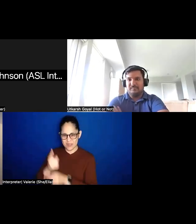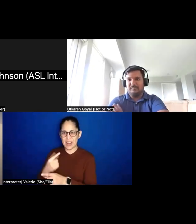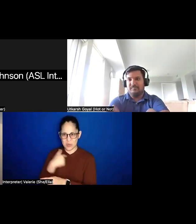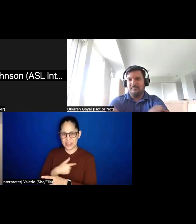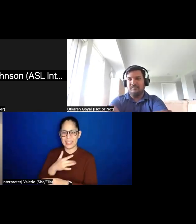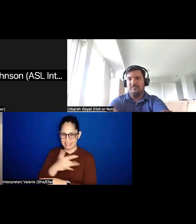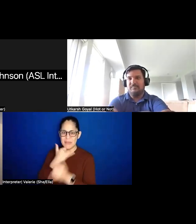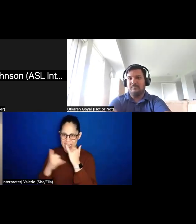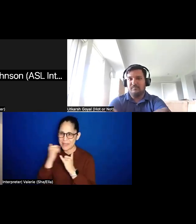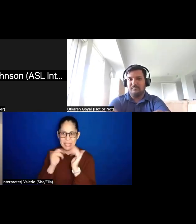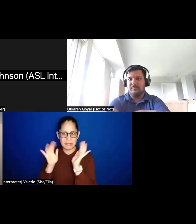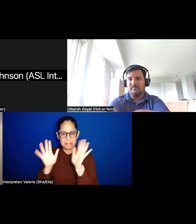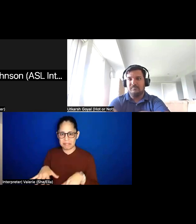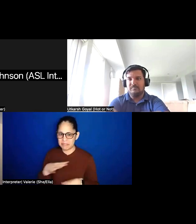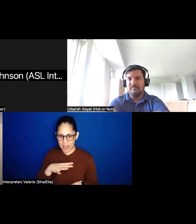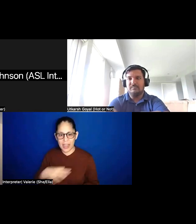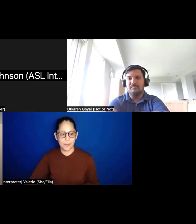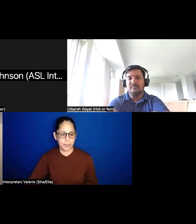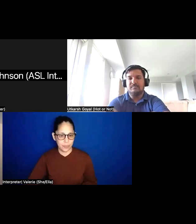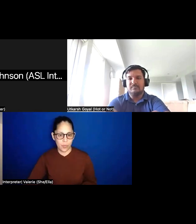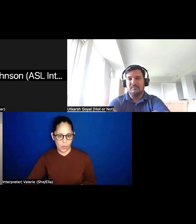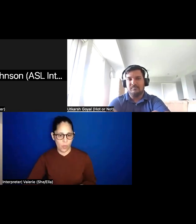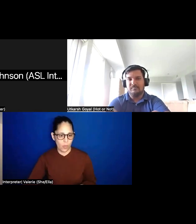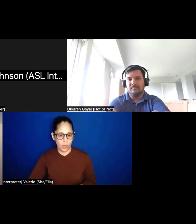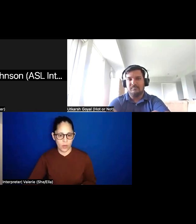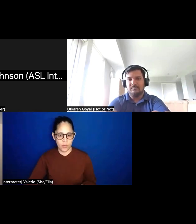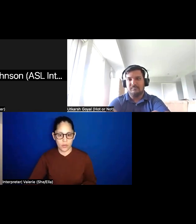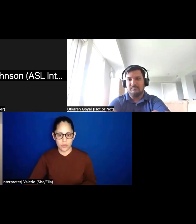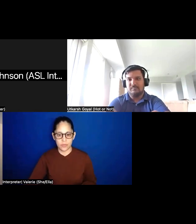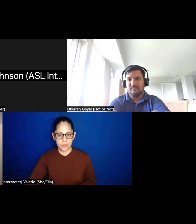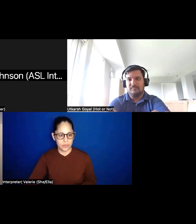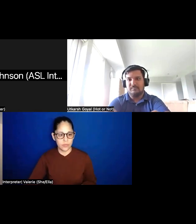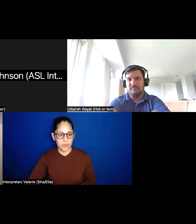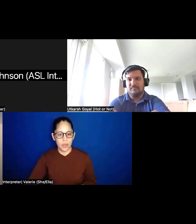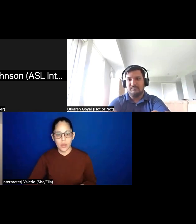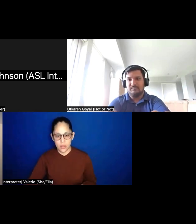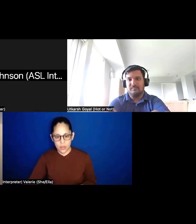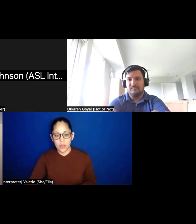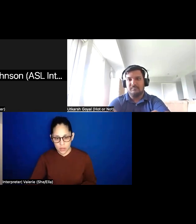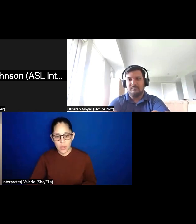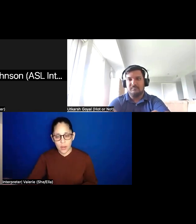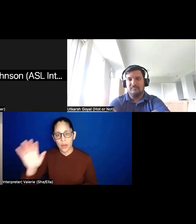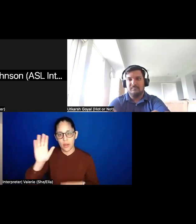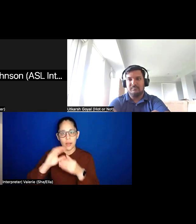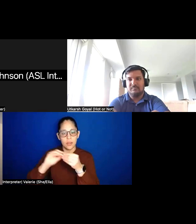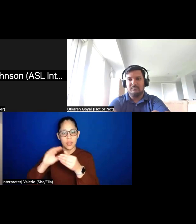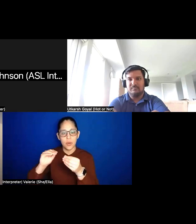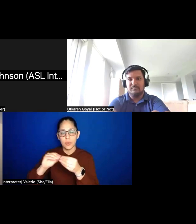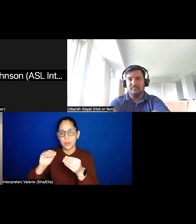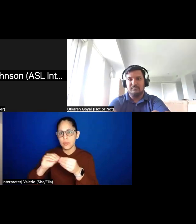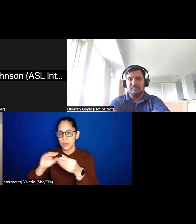Let me come back to Hamish. So you just talked about it. You all